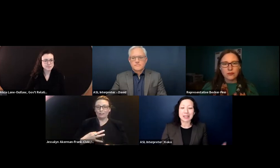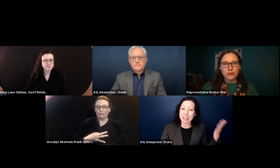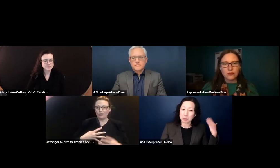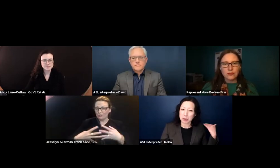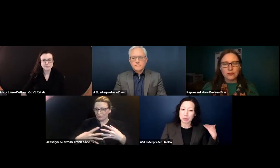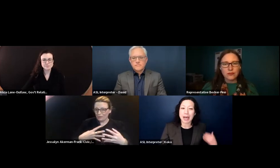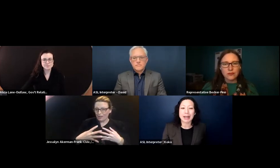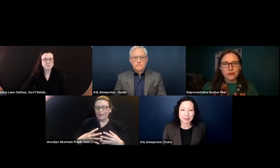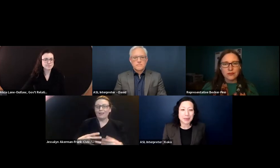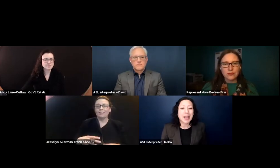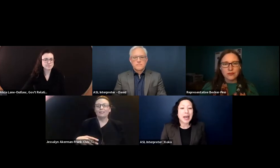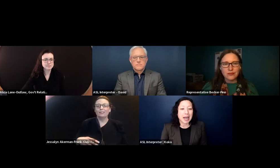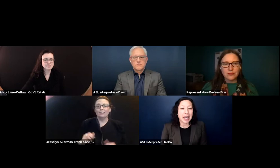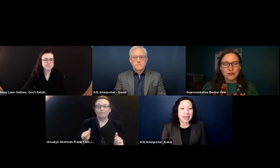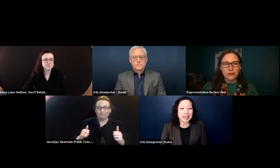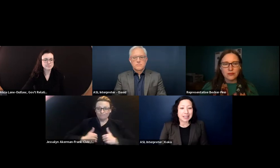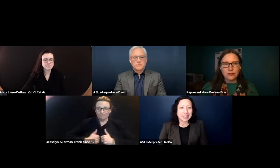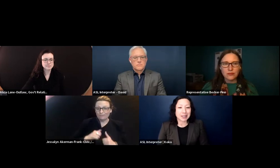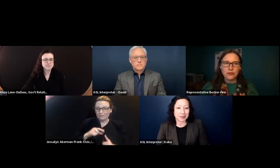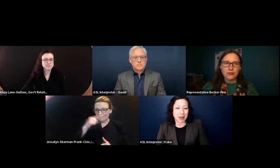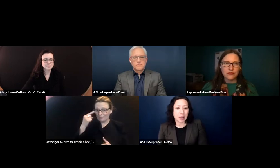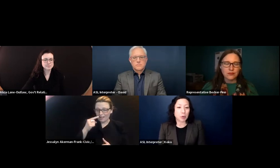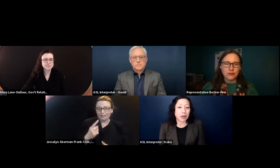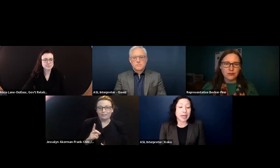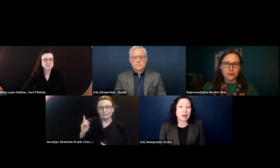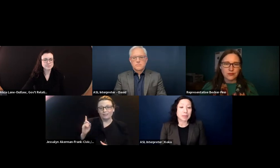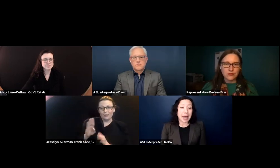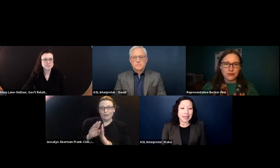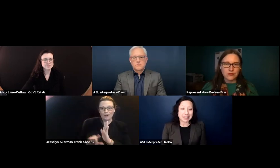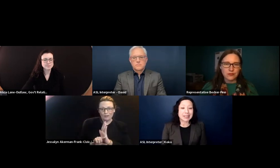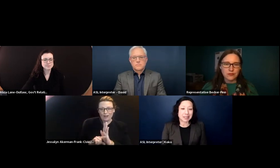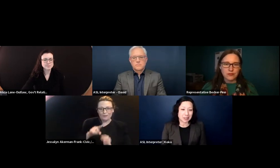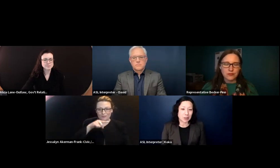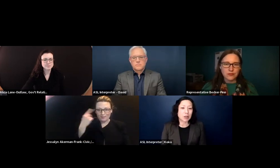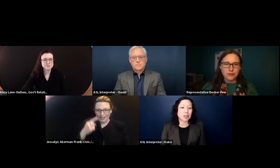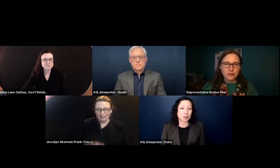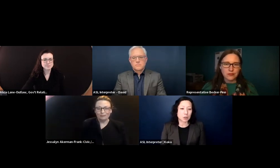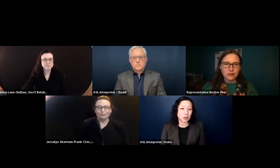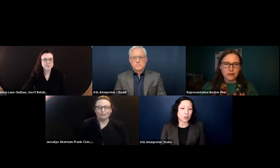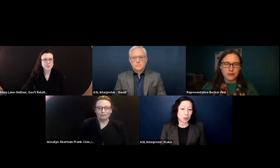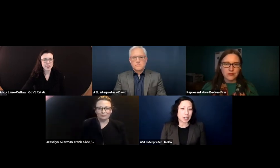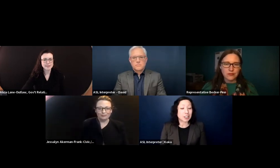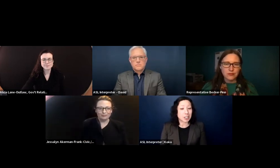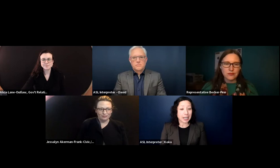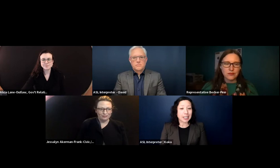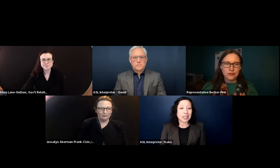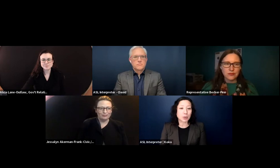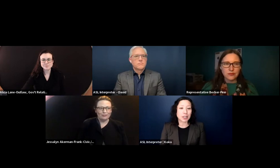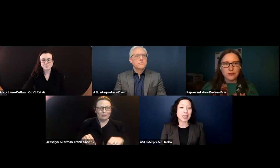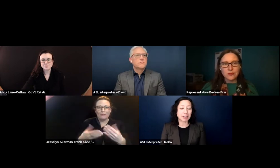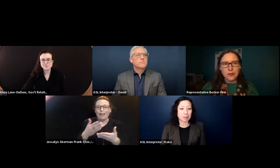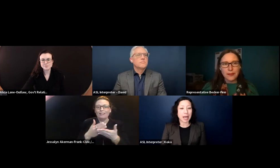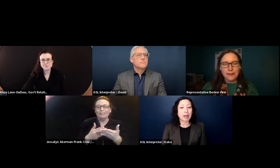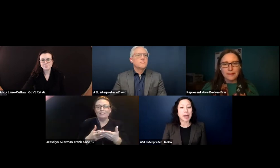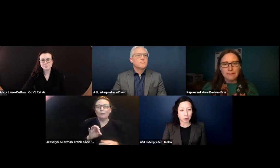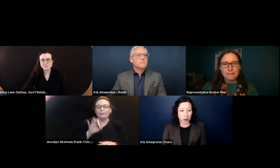as well, and it's pulled back. And I'm wearing a black shirt and jacket, as well